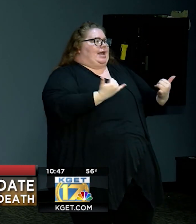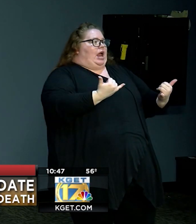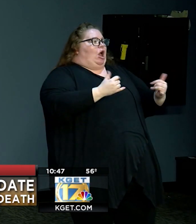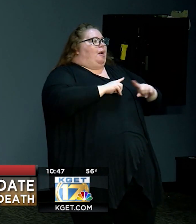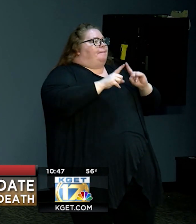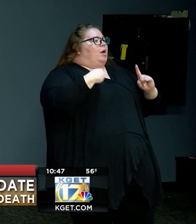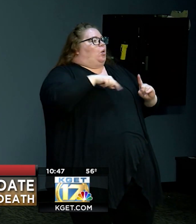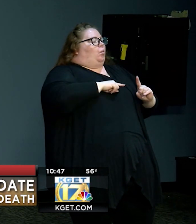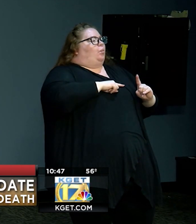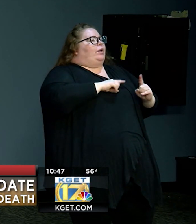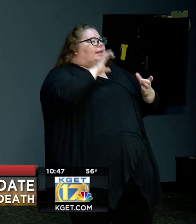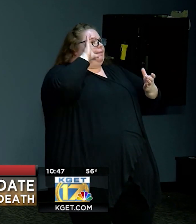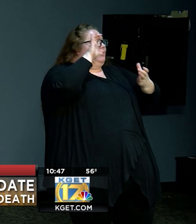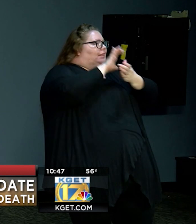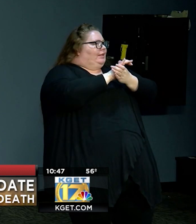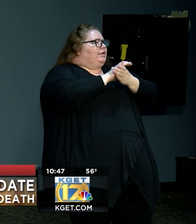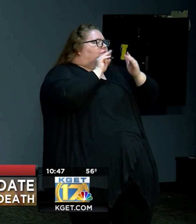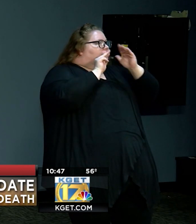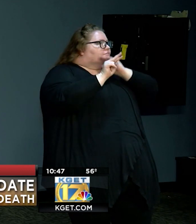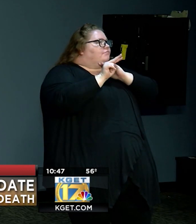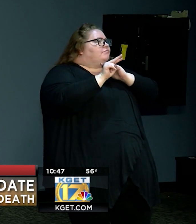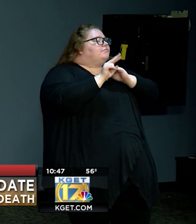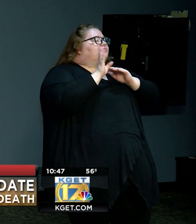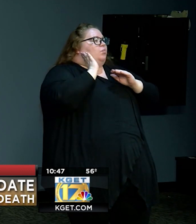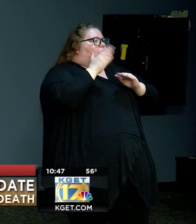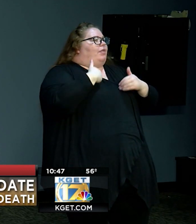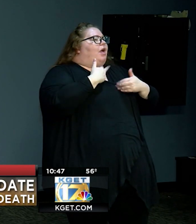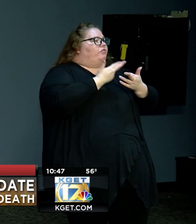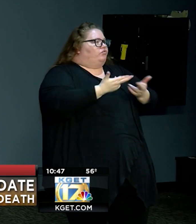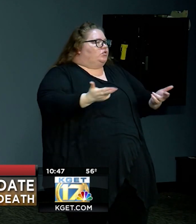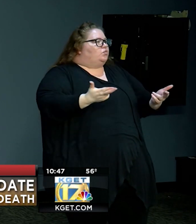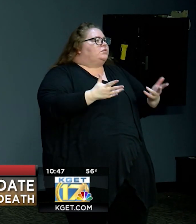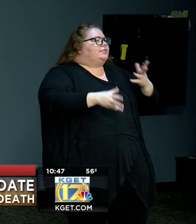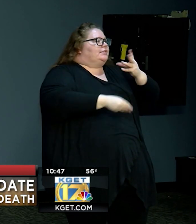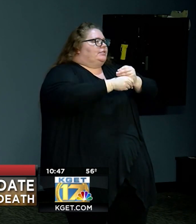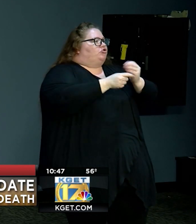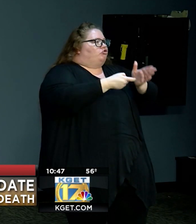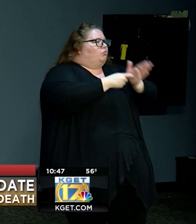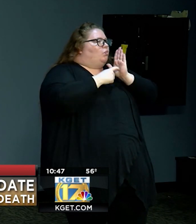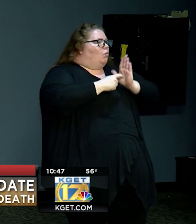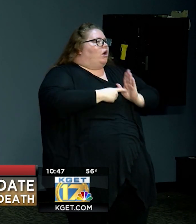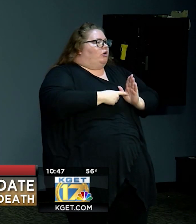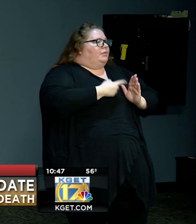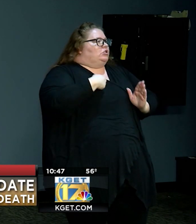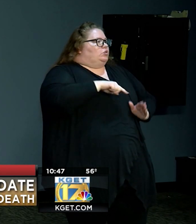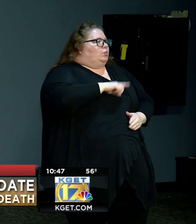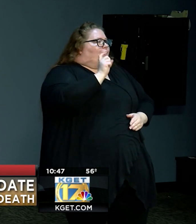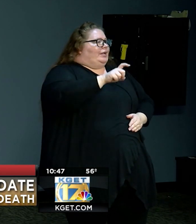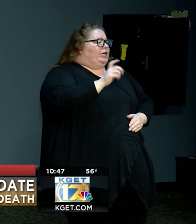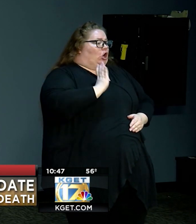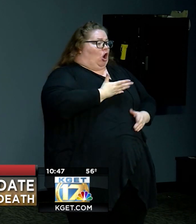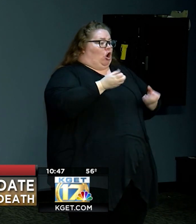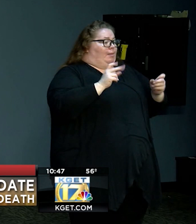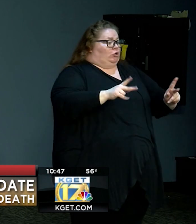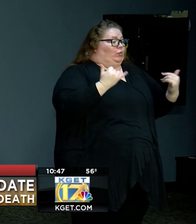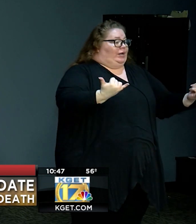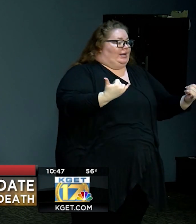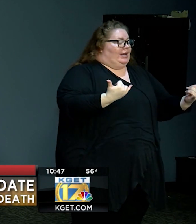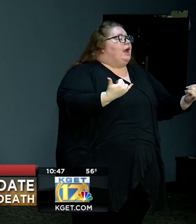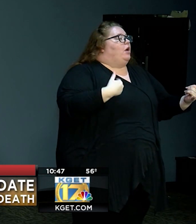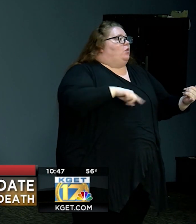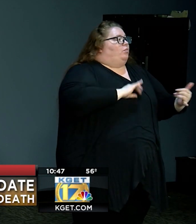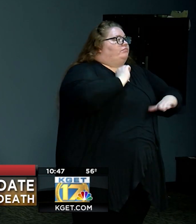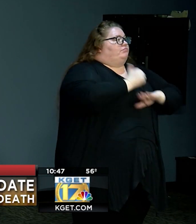there will be resources that will be available and additional requirements that we may have. So this is our opportunity to position the county